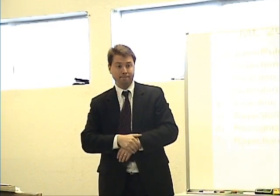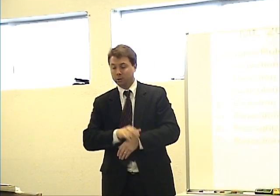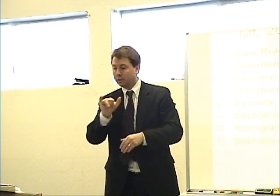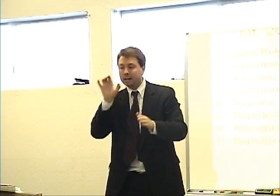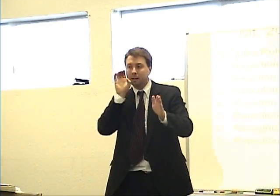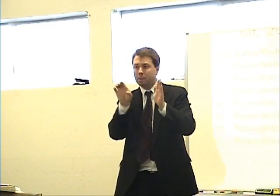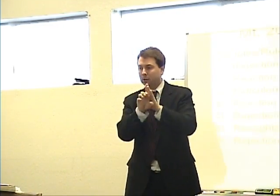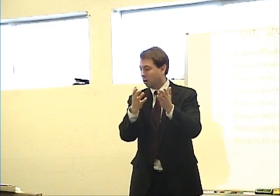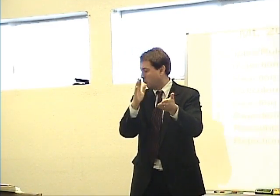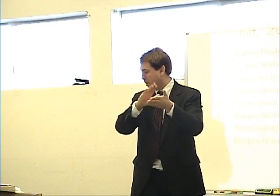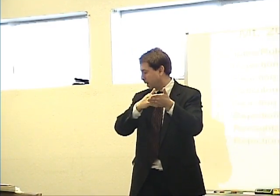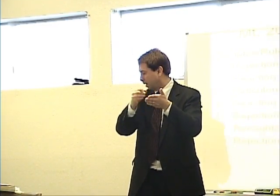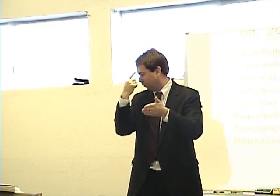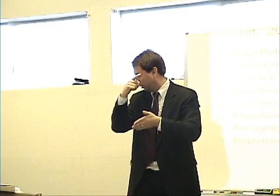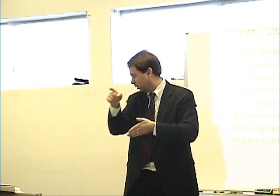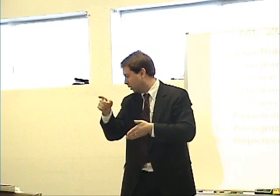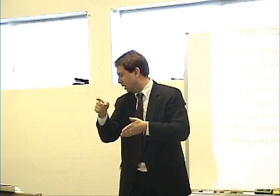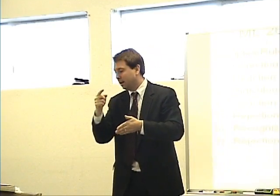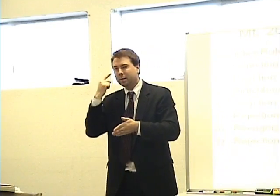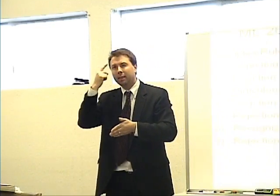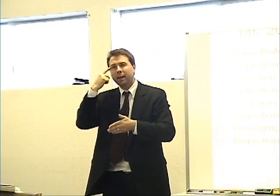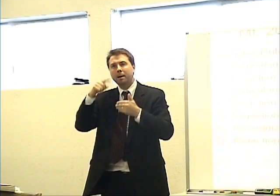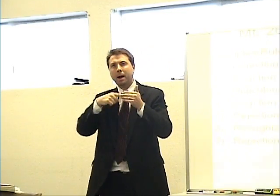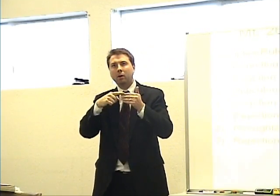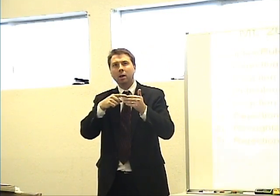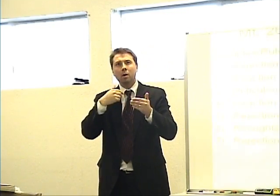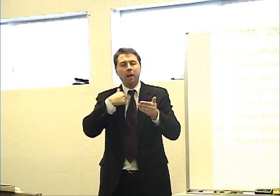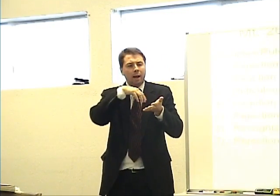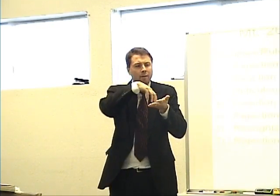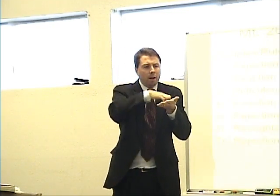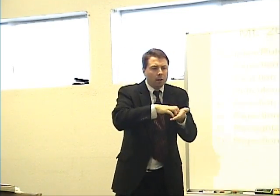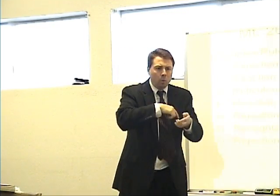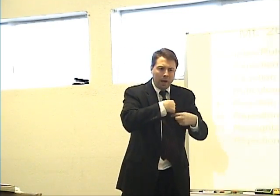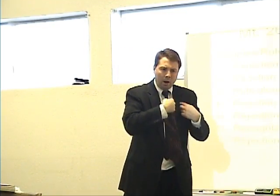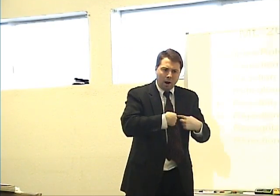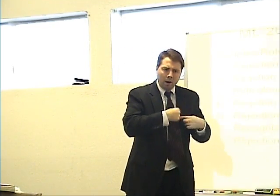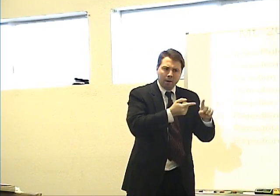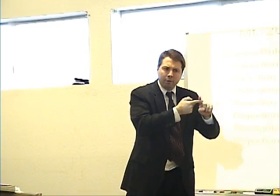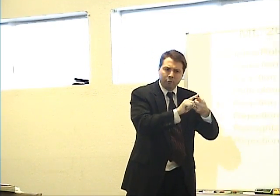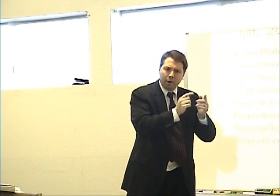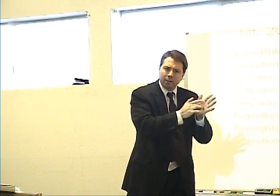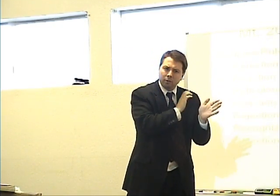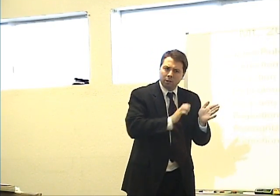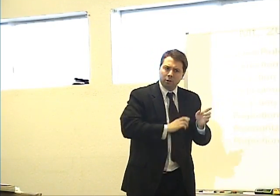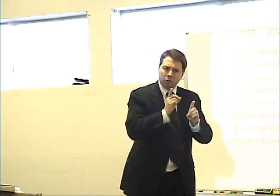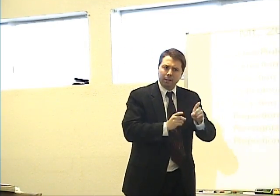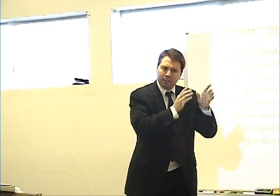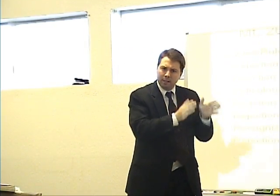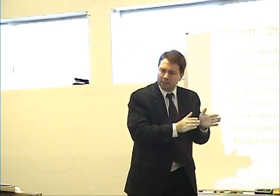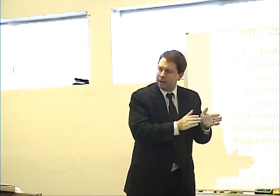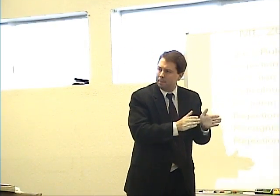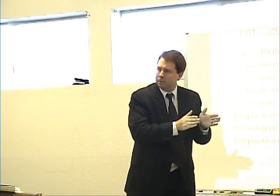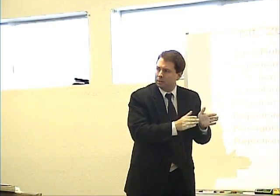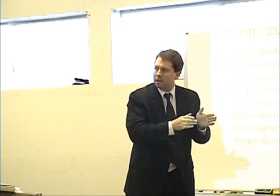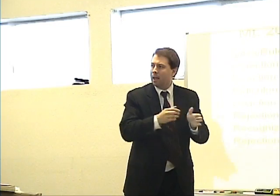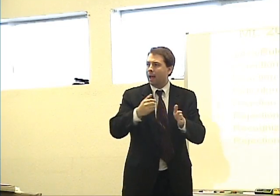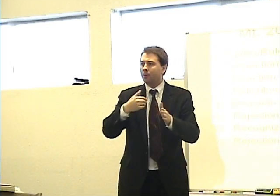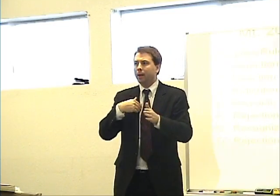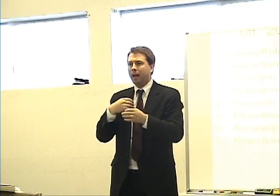So that's the picture I want to paint for you to think about. We have the weak heart of the friends of Jesus Christ, the disciples, and we have